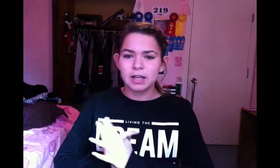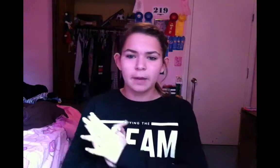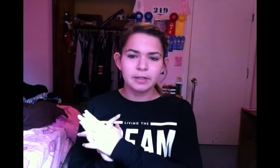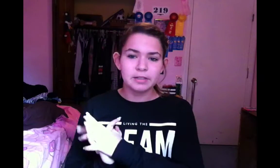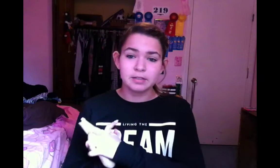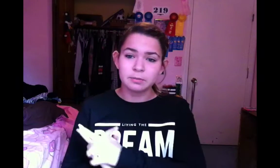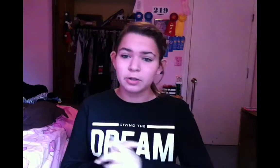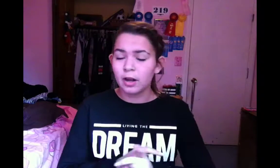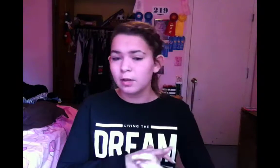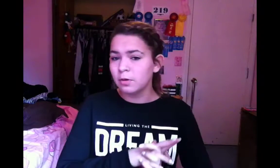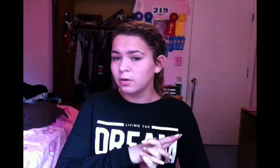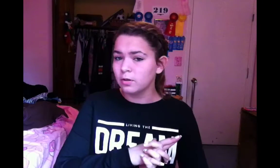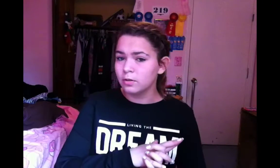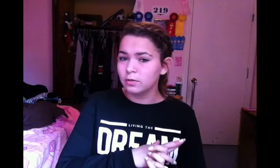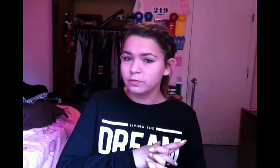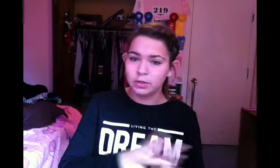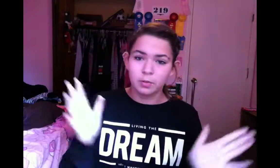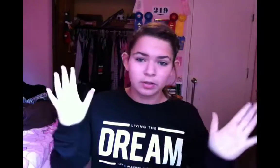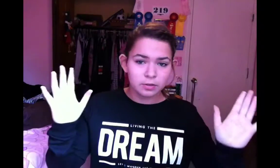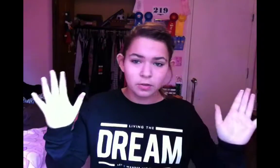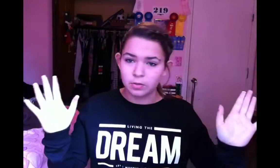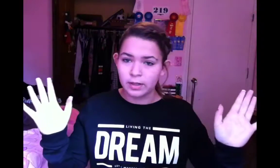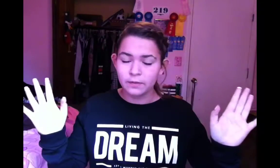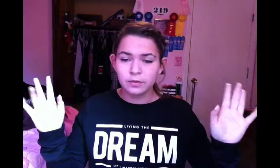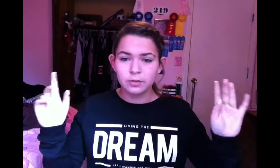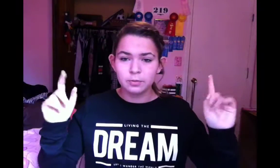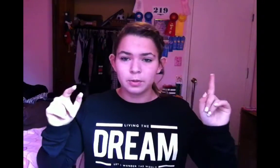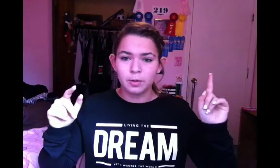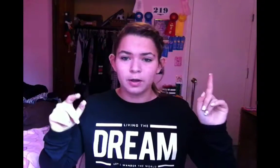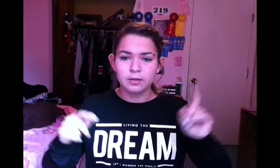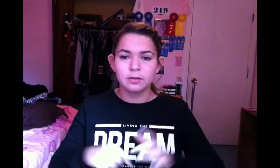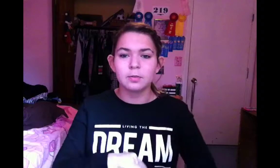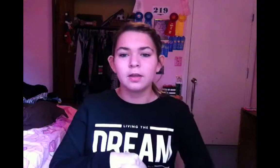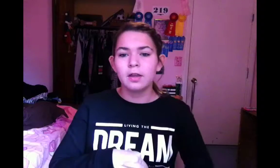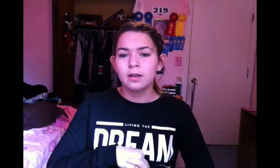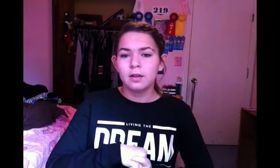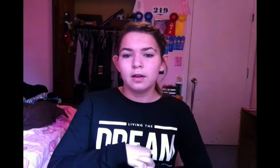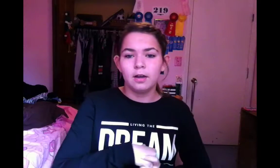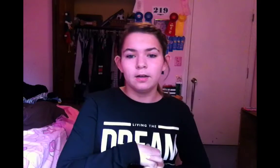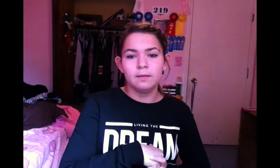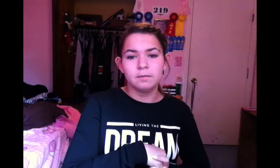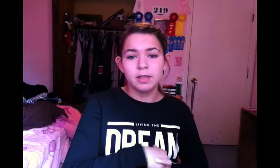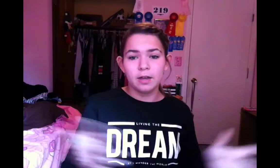Comment. And subscribe. If you don't want to. You don't have to. But it'd be awesome. Um. Yeah.